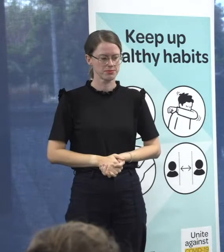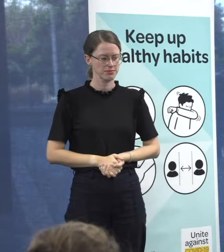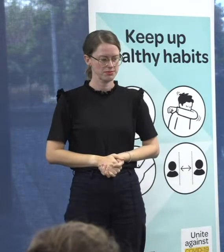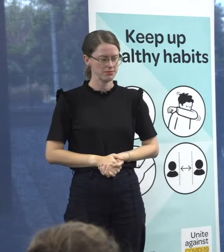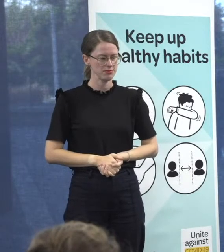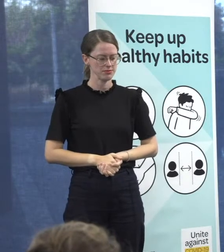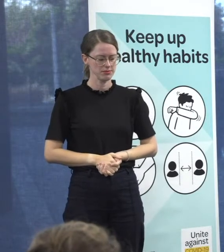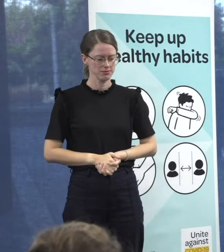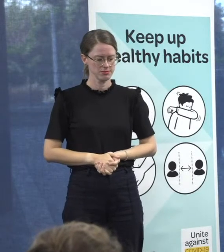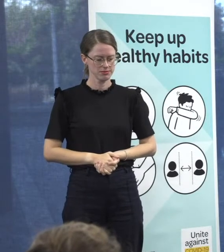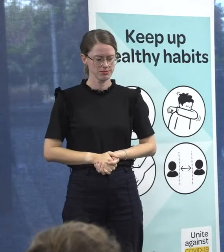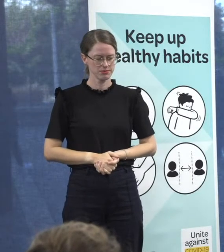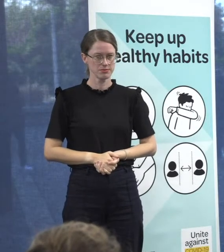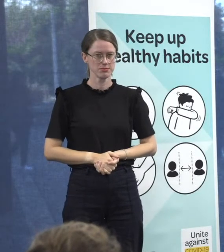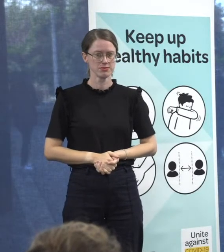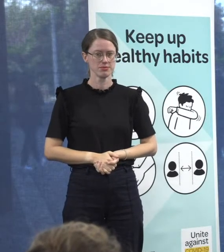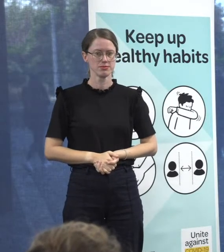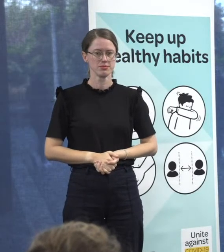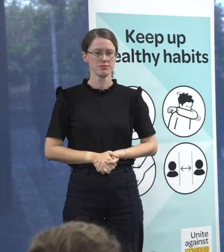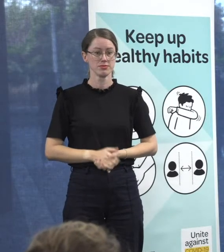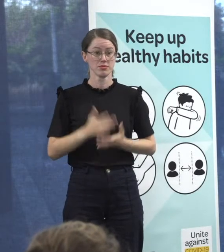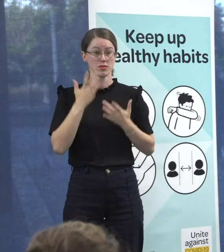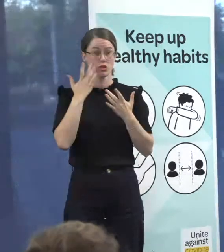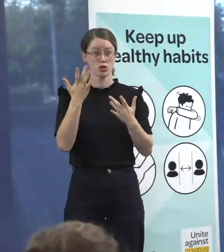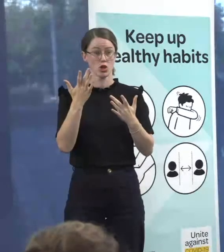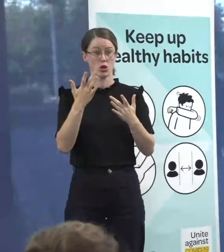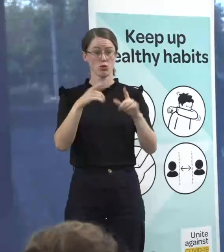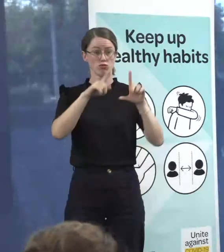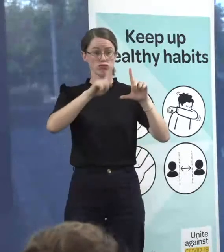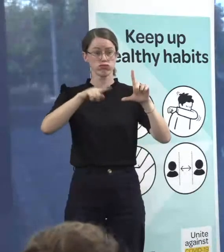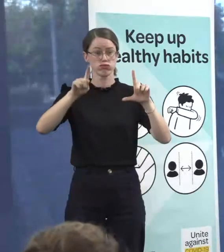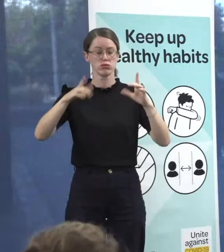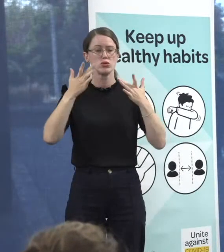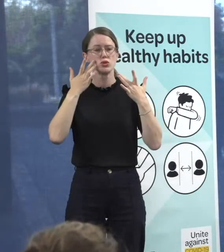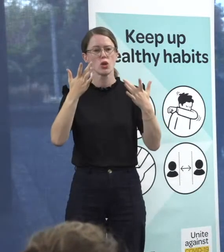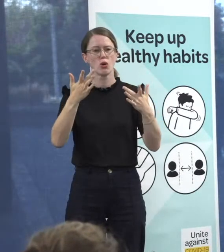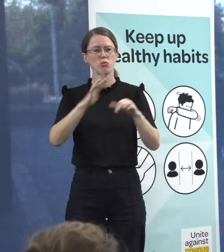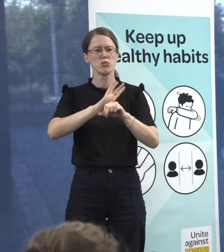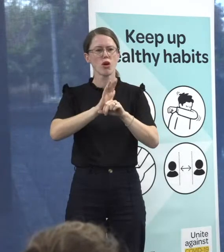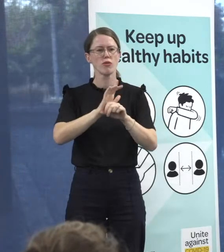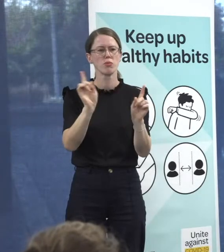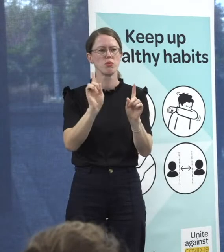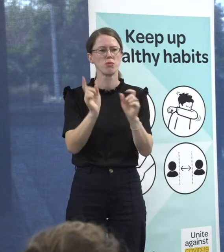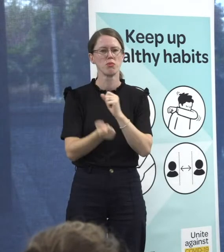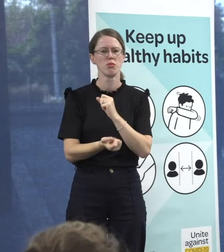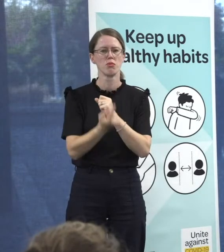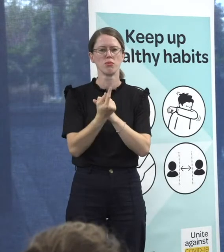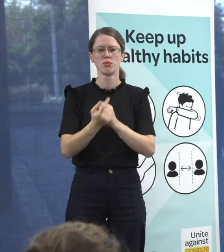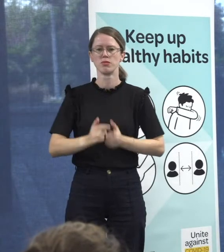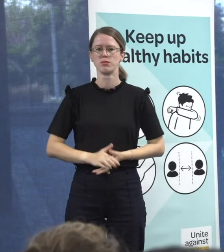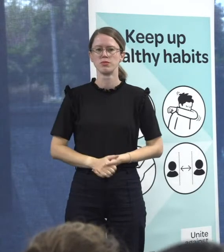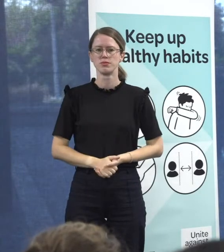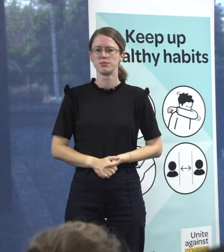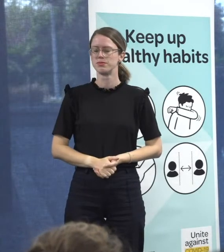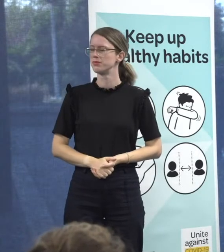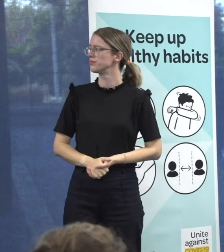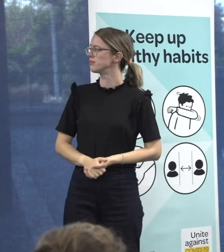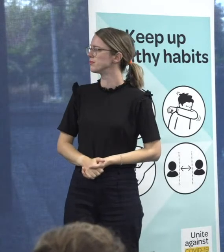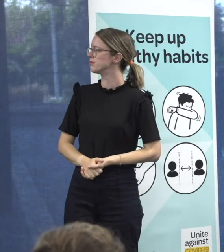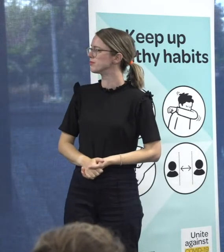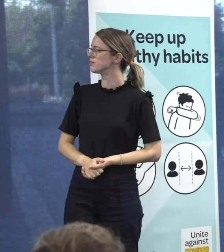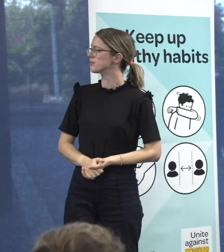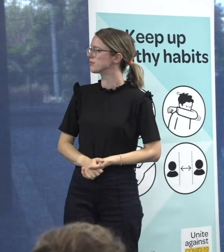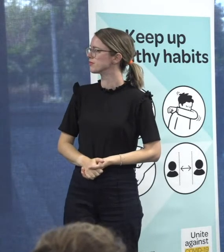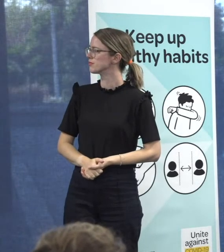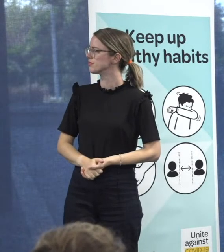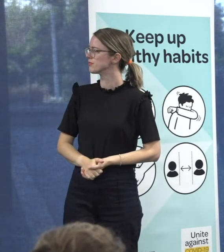So I want to move on and show a few slides to illustrate what is happening with the outbreak in New Zealand. First of